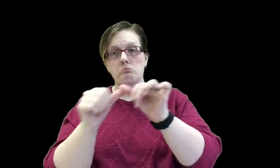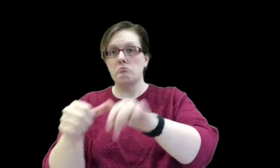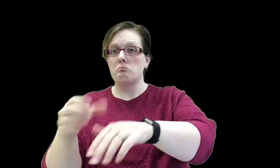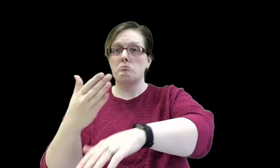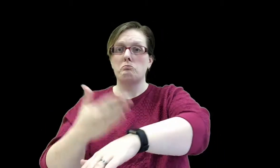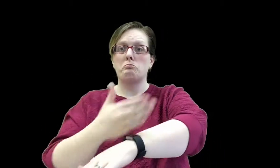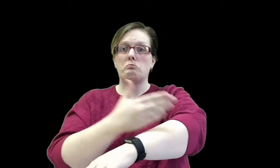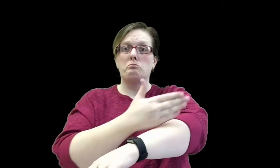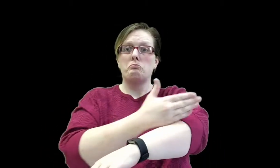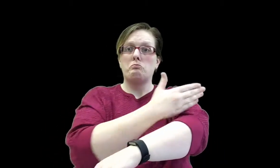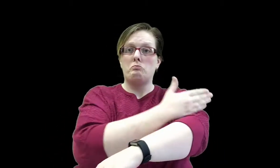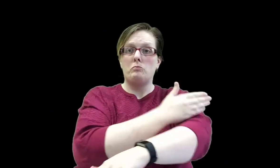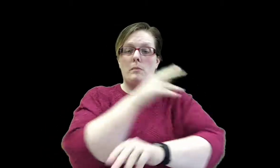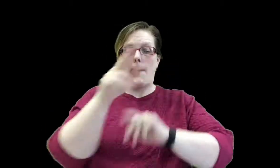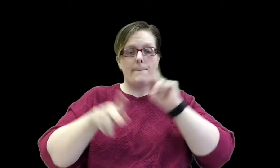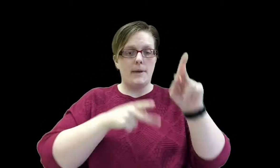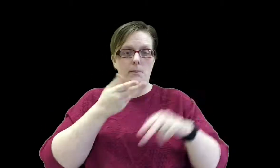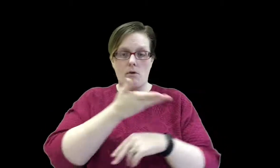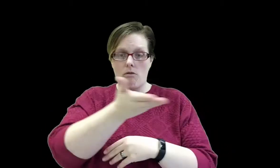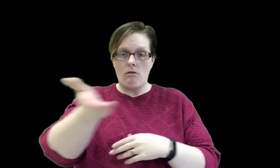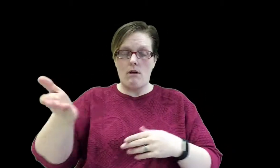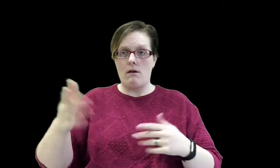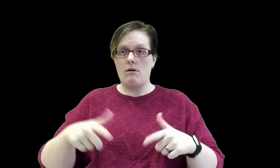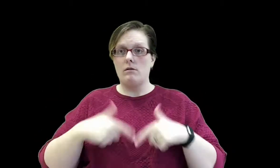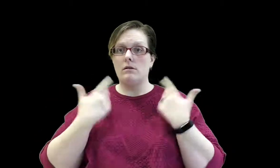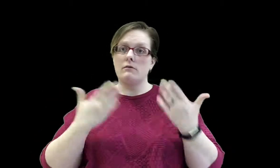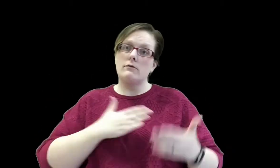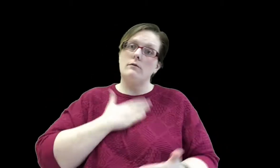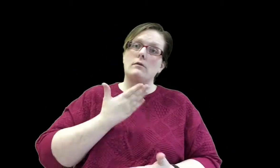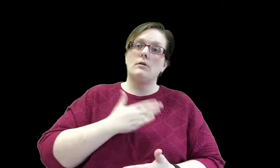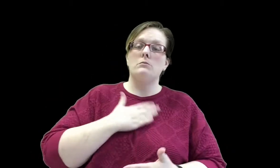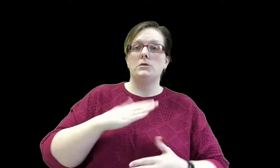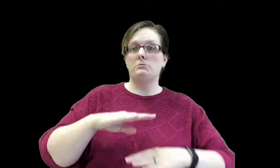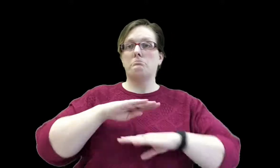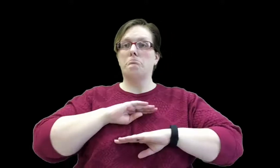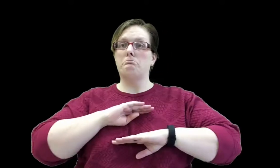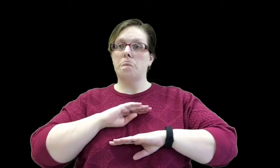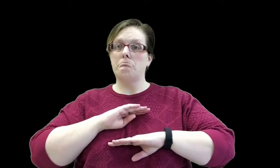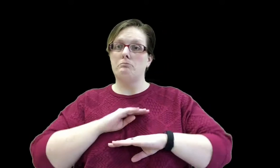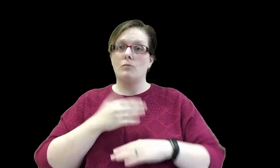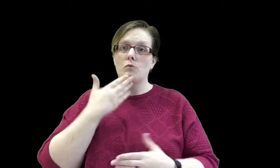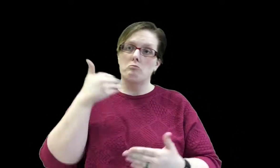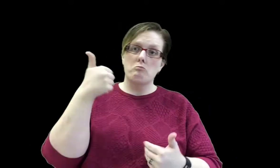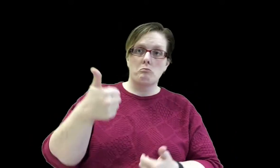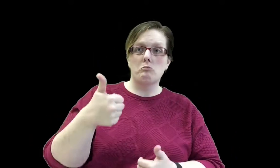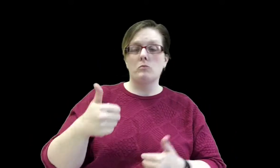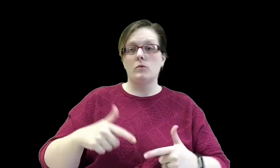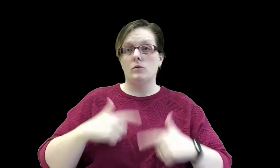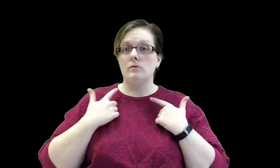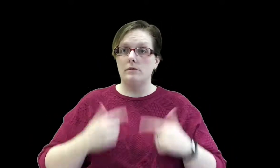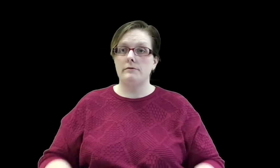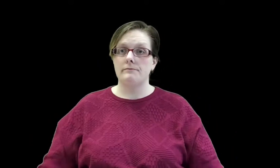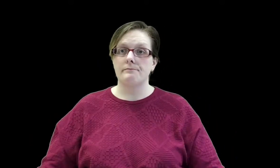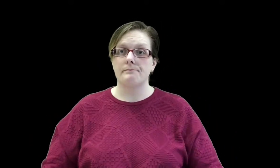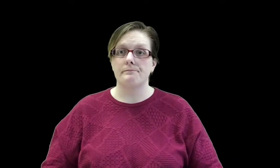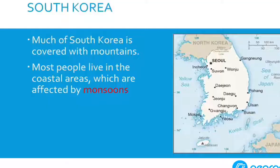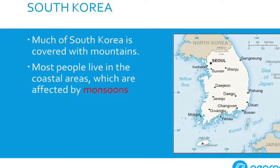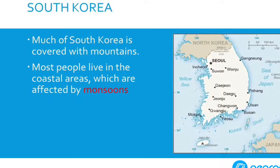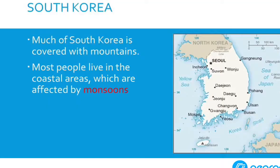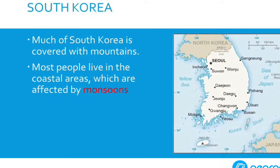Now, South Korea has continued to improve. The people there are generally happy and contented with a good life.